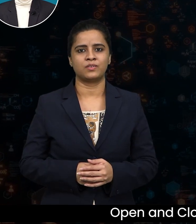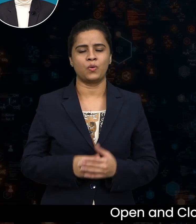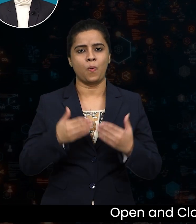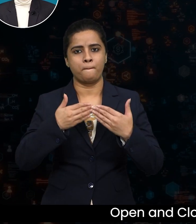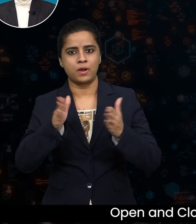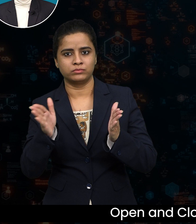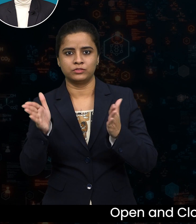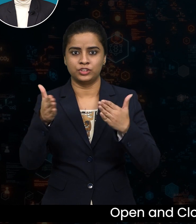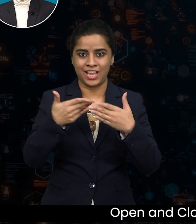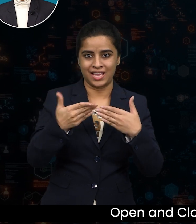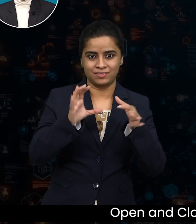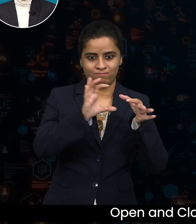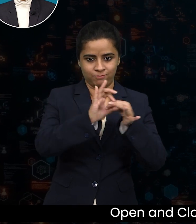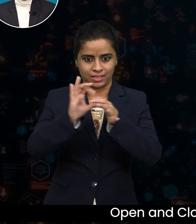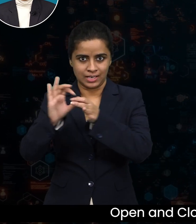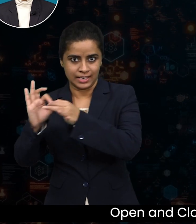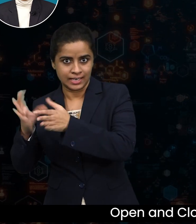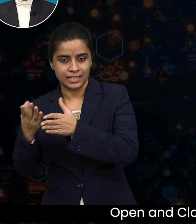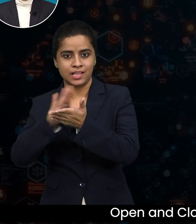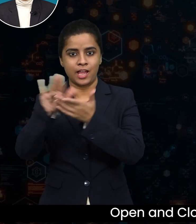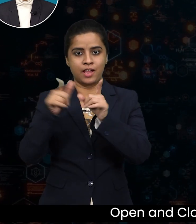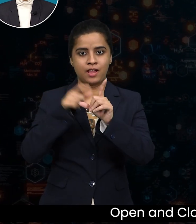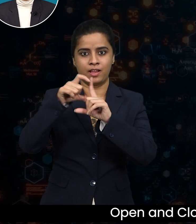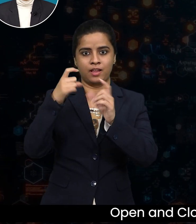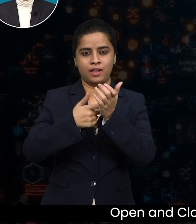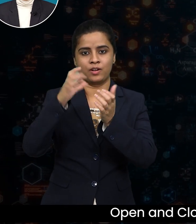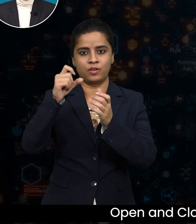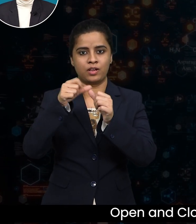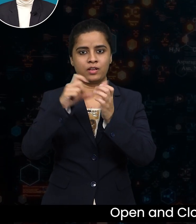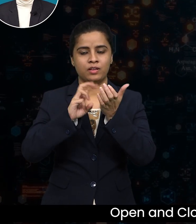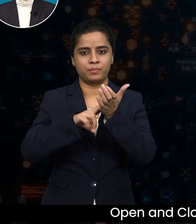Open and closed chain hydrocarbons.